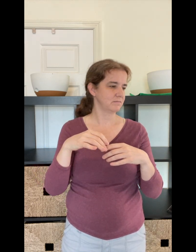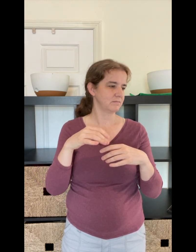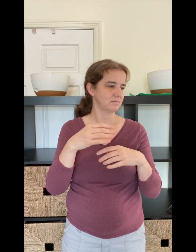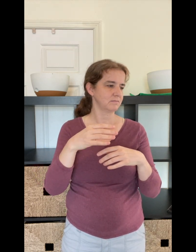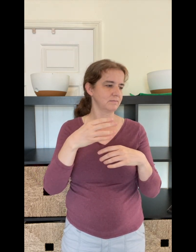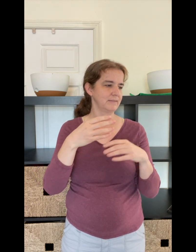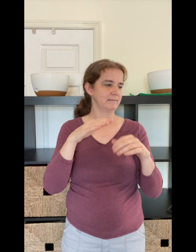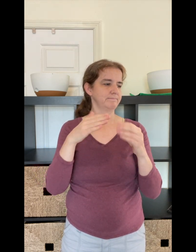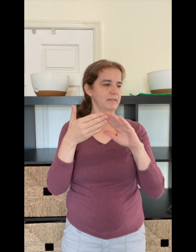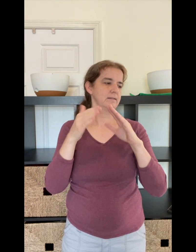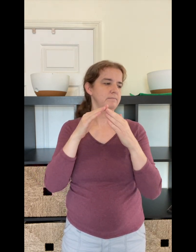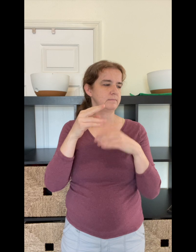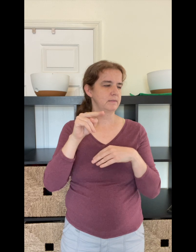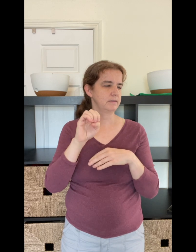That's